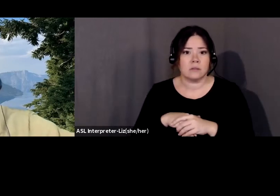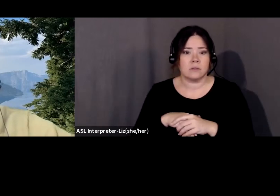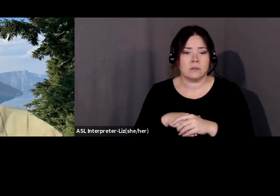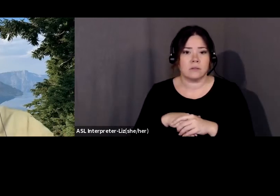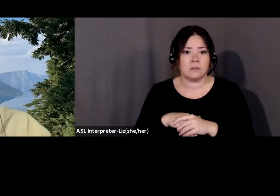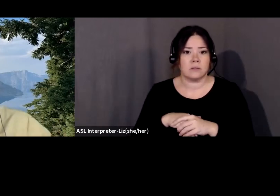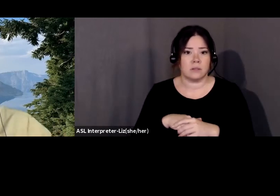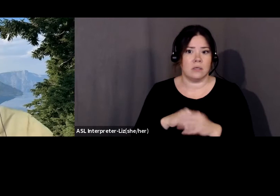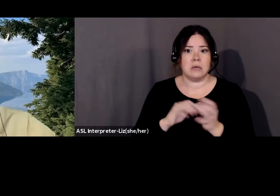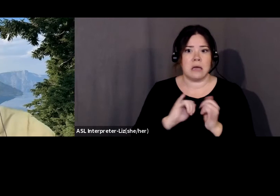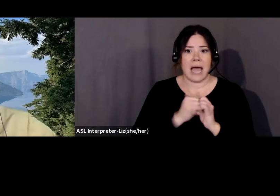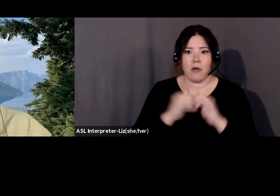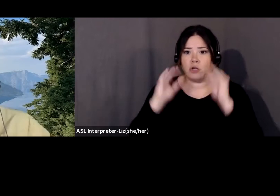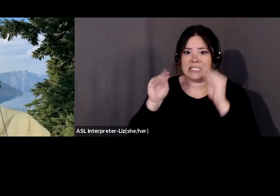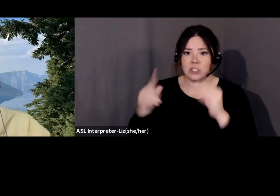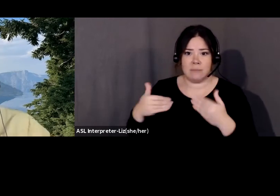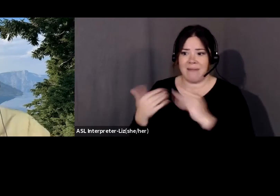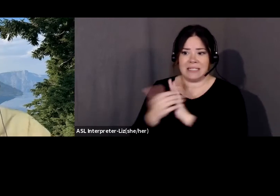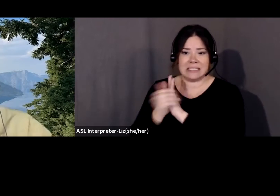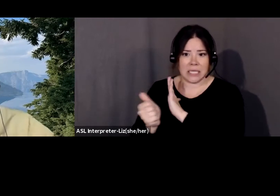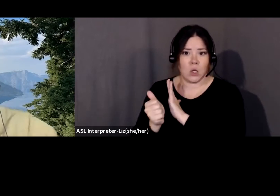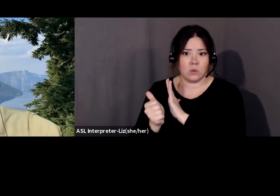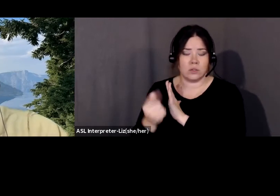have the skills to achieve that mission.